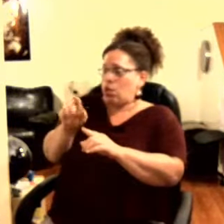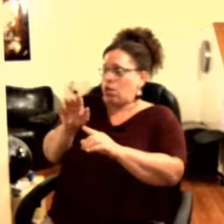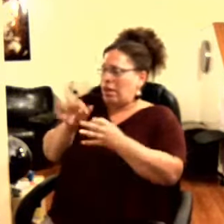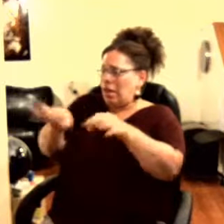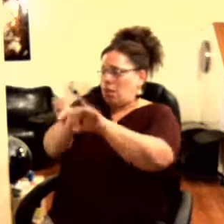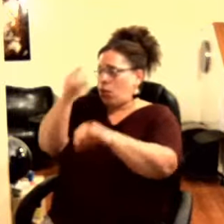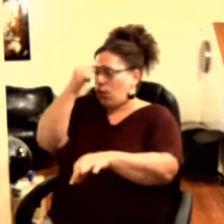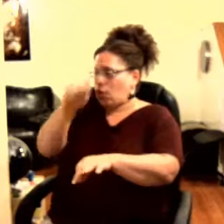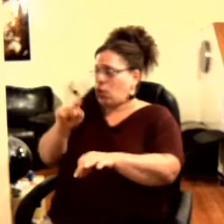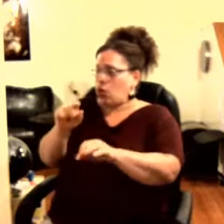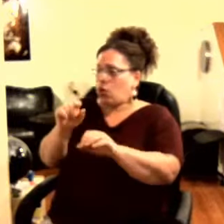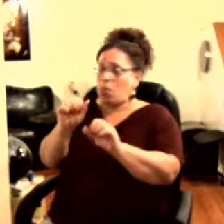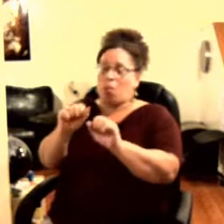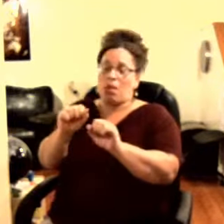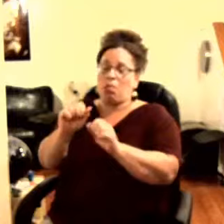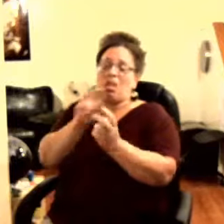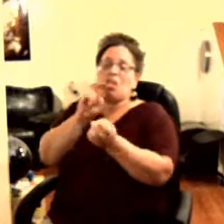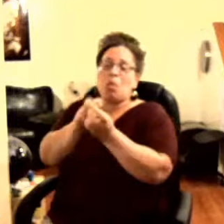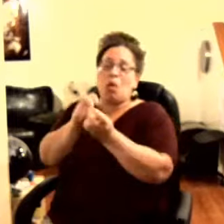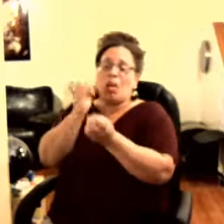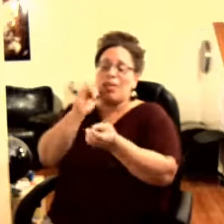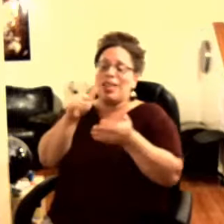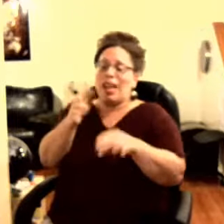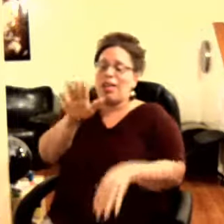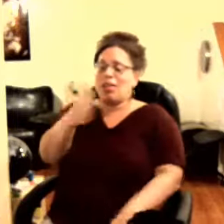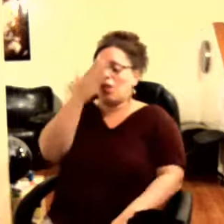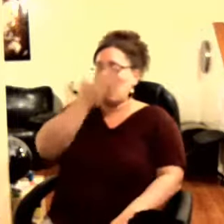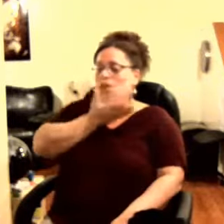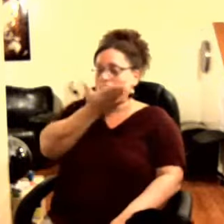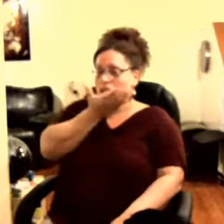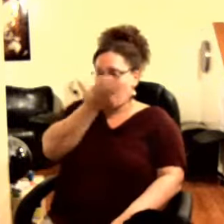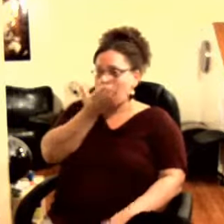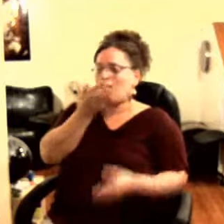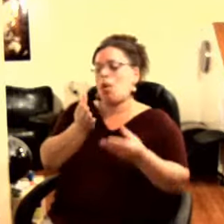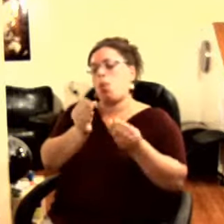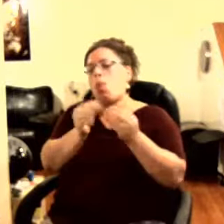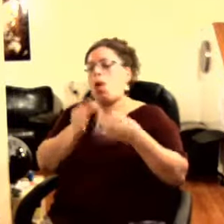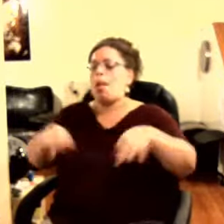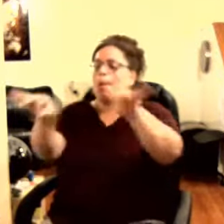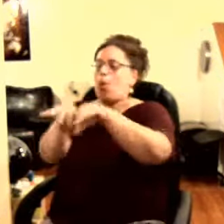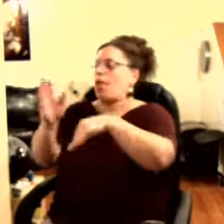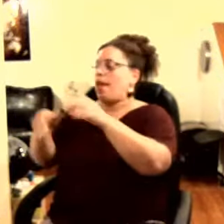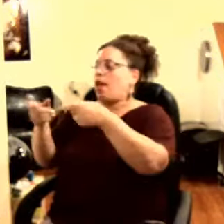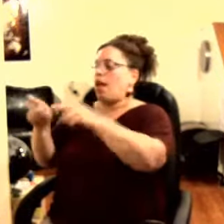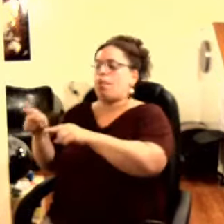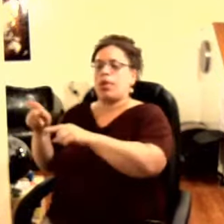look like. So when I was growing up in a really rural area in Maine, the internet meant something very different